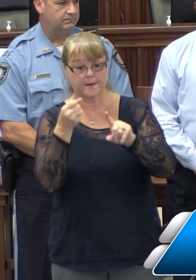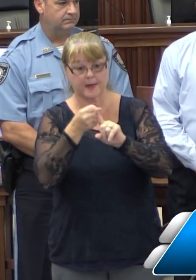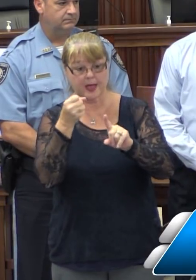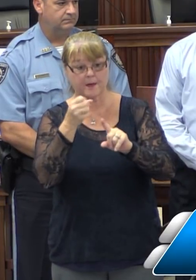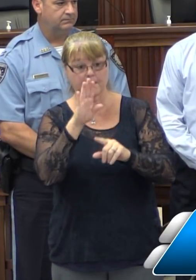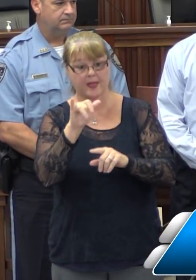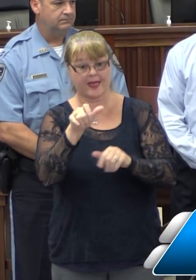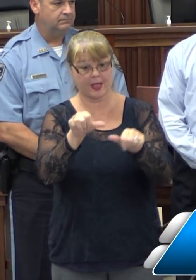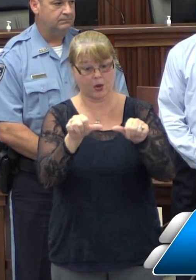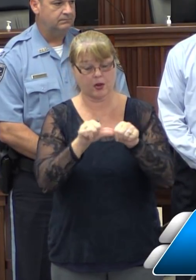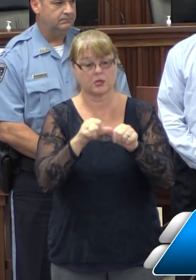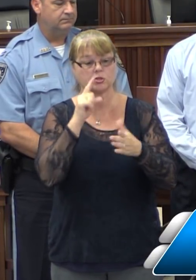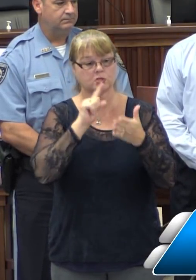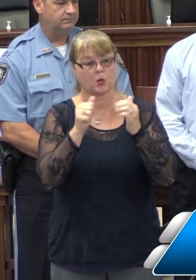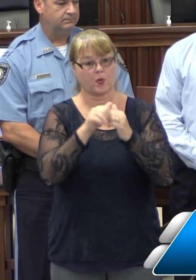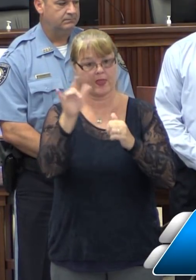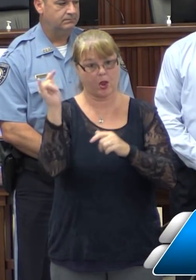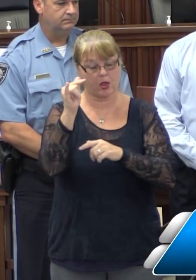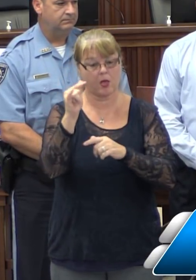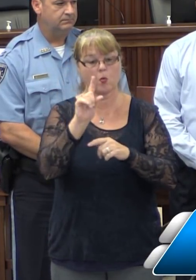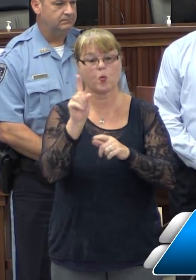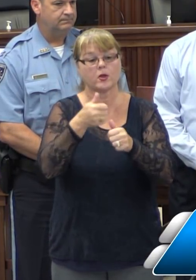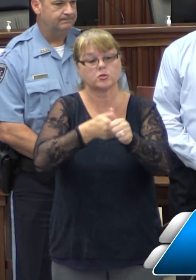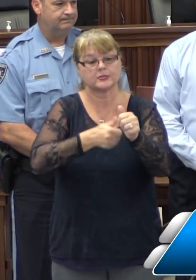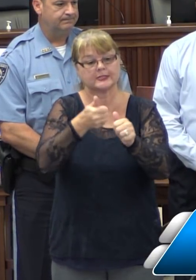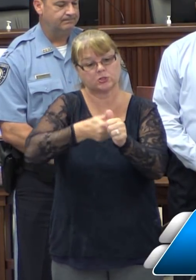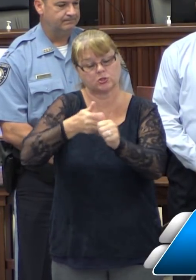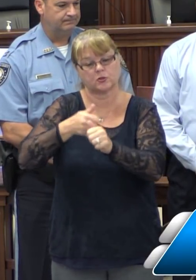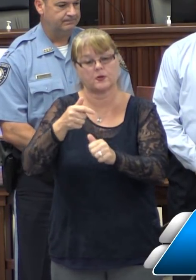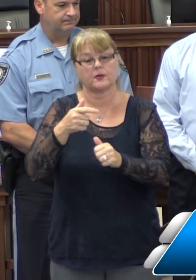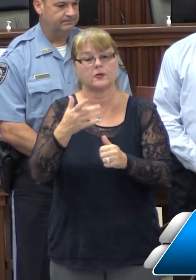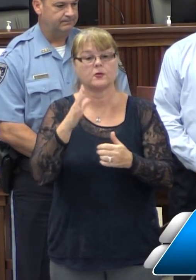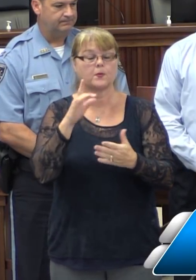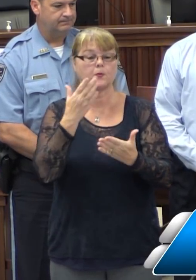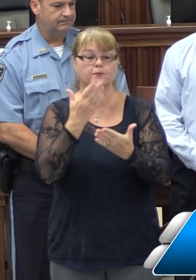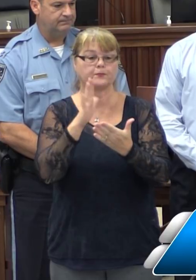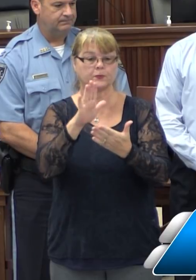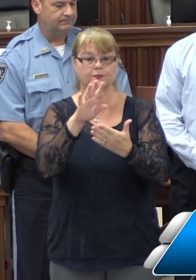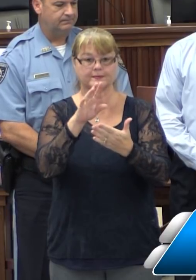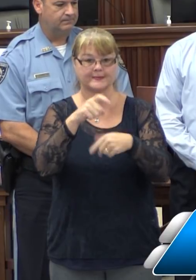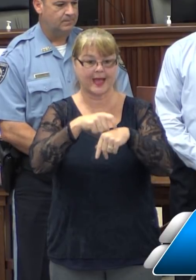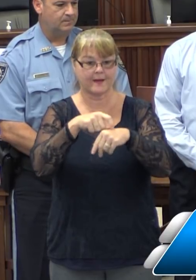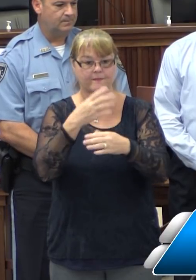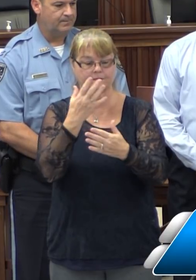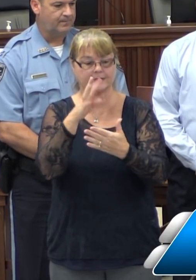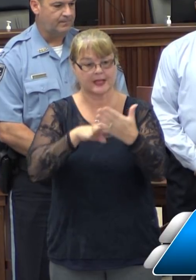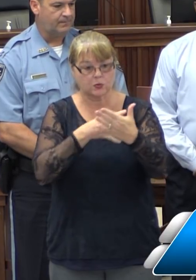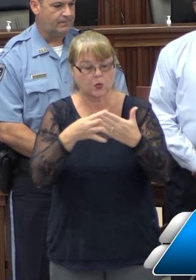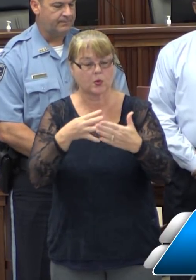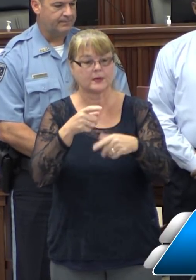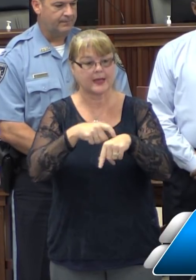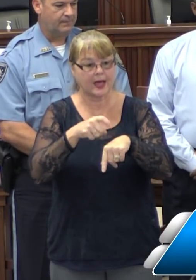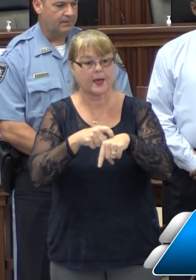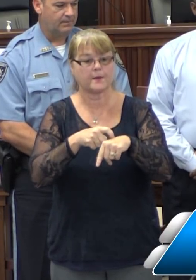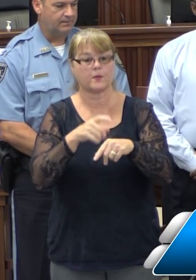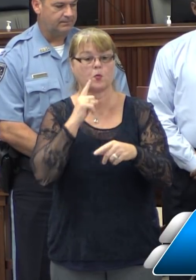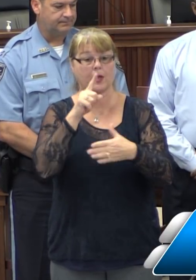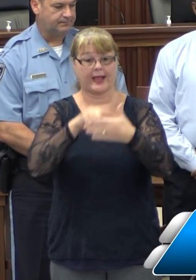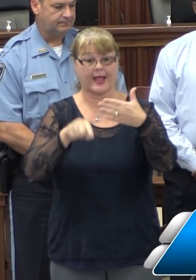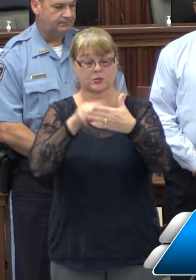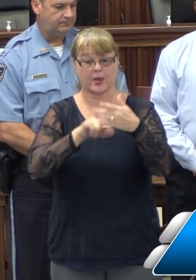by Florence check with the airlines they are flying on to verify flight times and schedules. Airlines will cancel flights to